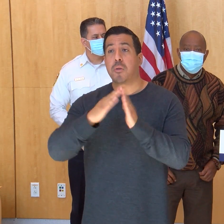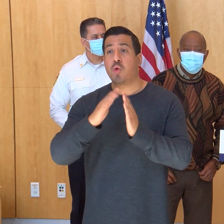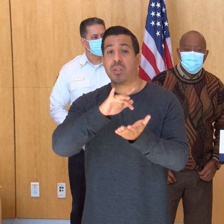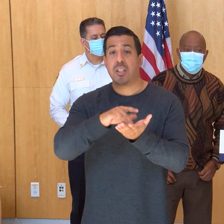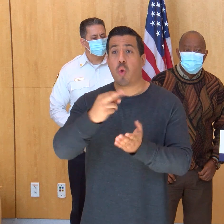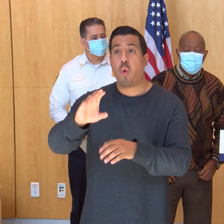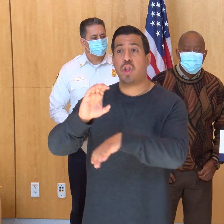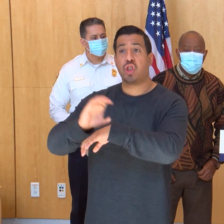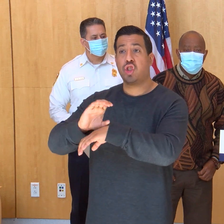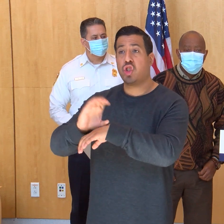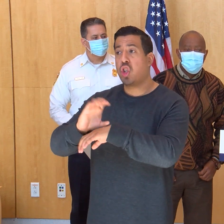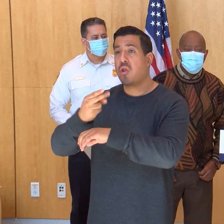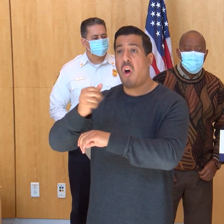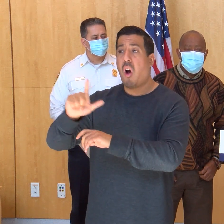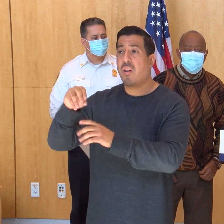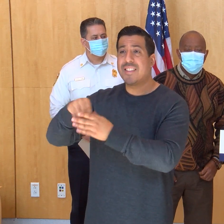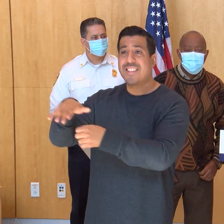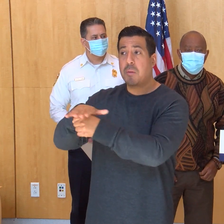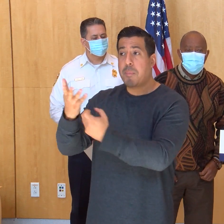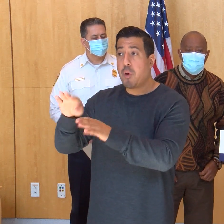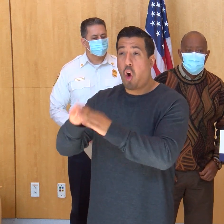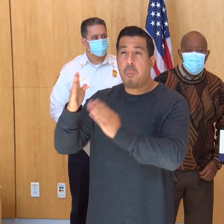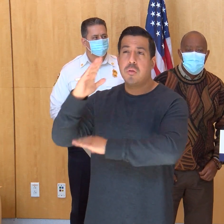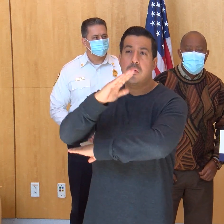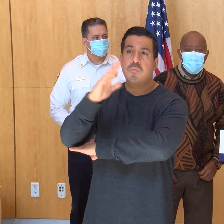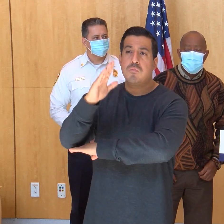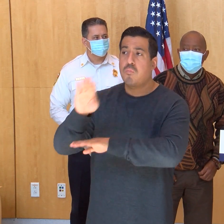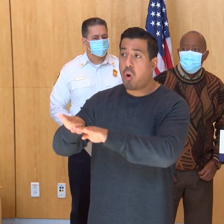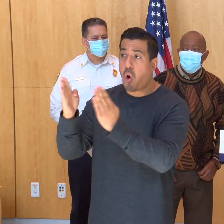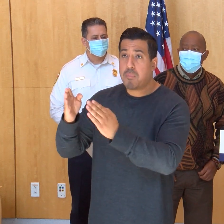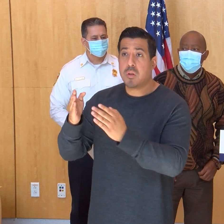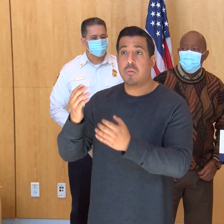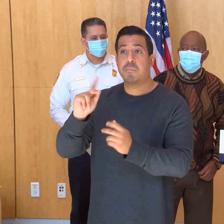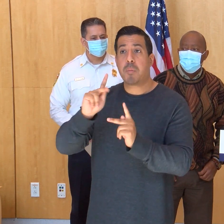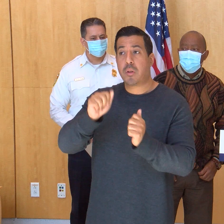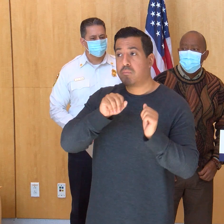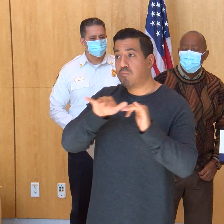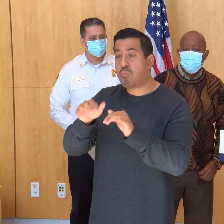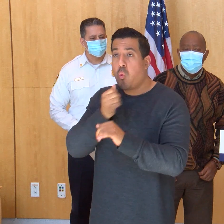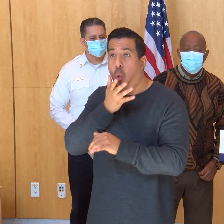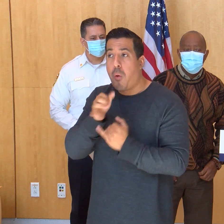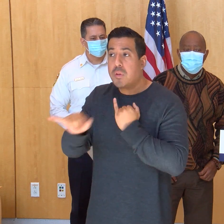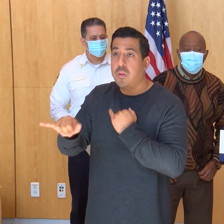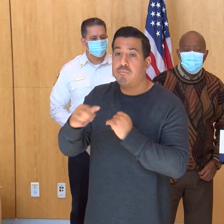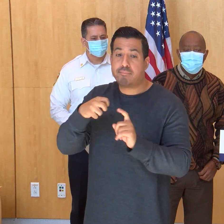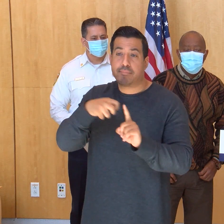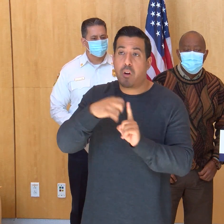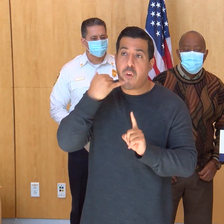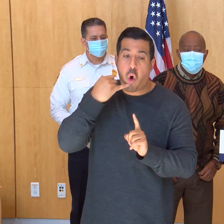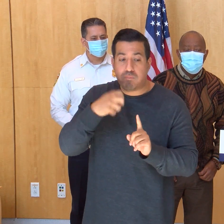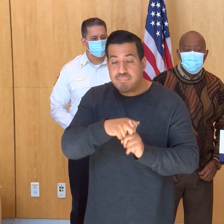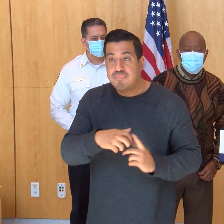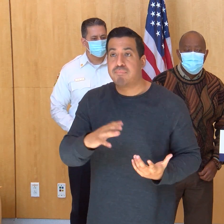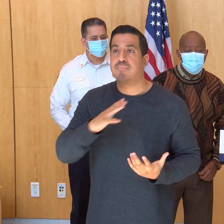church social hall in the neighborhoods that can open at least during the daytime to allow some people in to get warm or to charge their devices, we